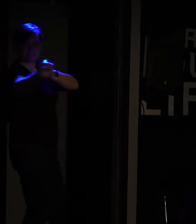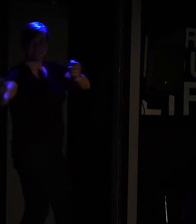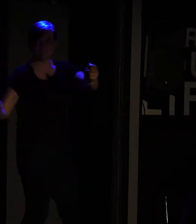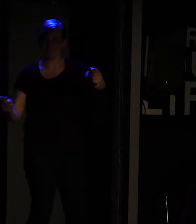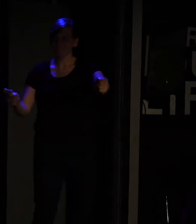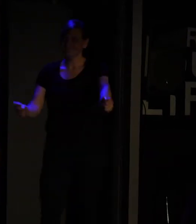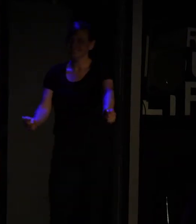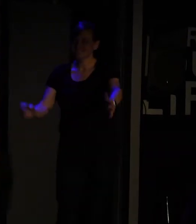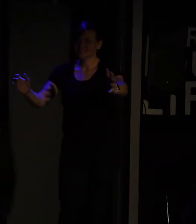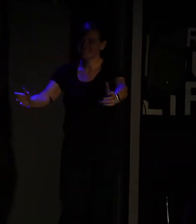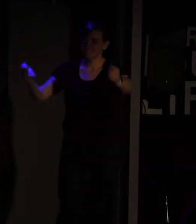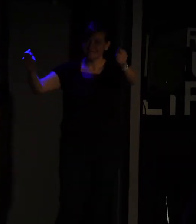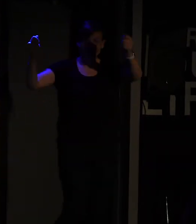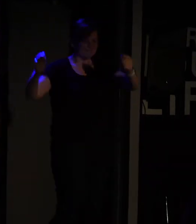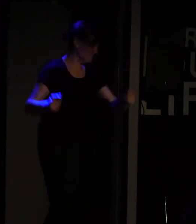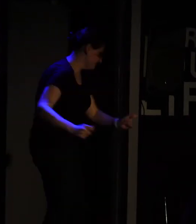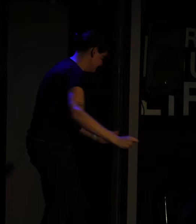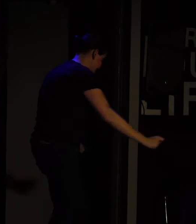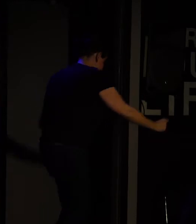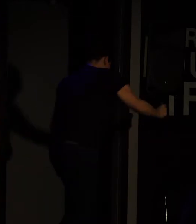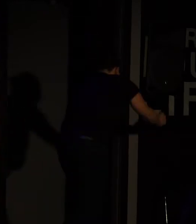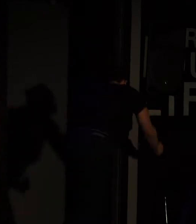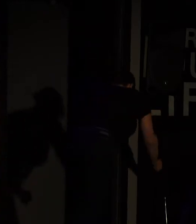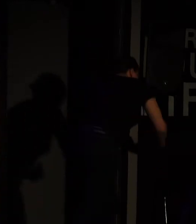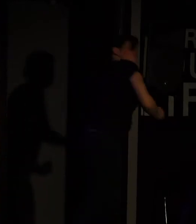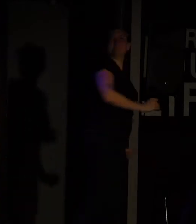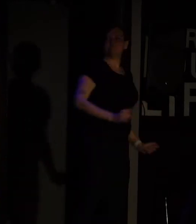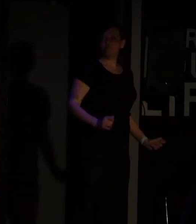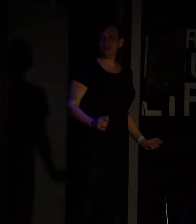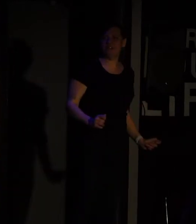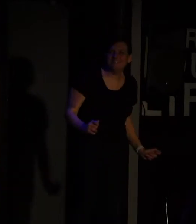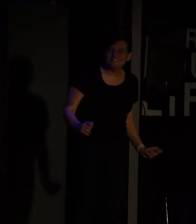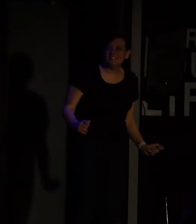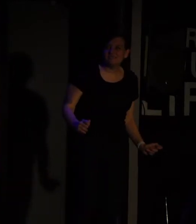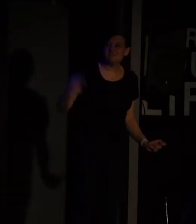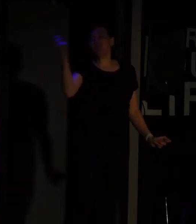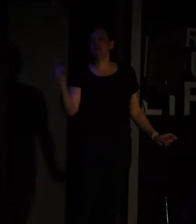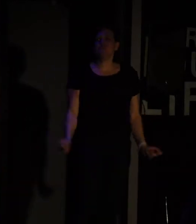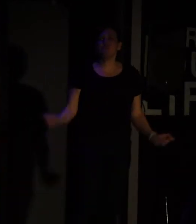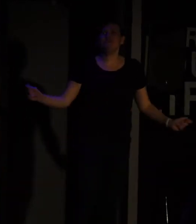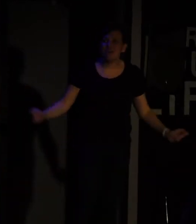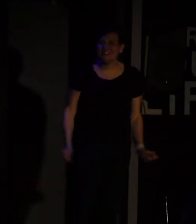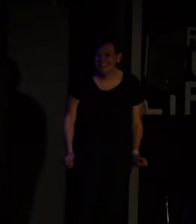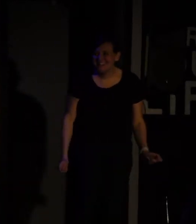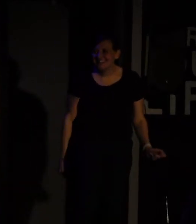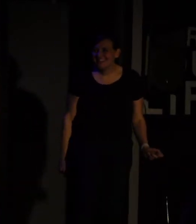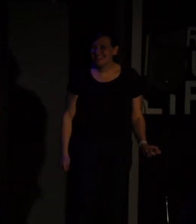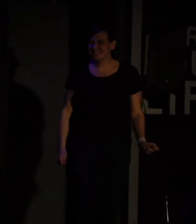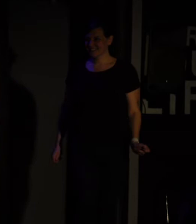Quite enjoy that, lad. Yes, sir. I do like it very much. Usually it's so awkward to pose. Well, why don't we do a fun